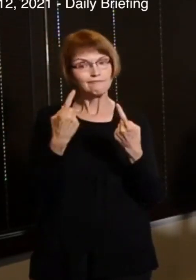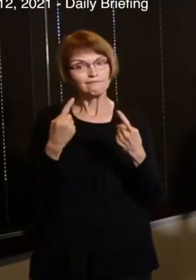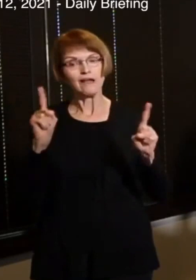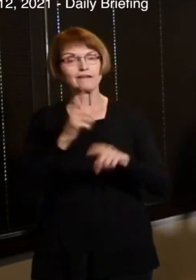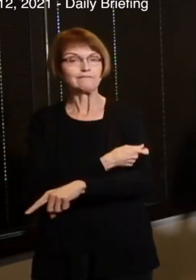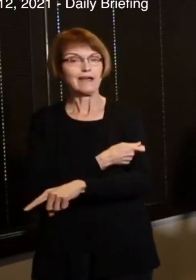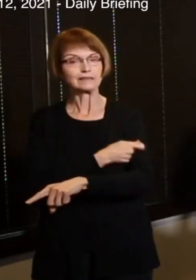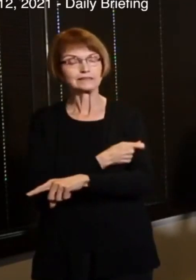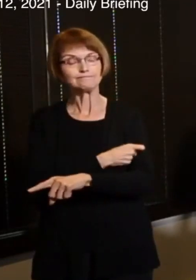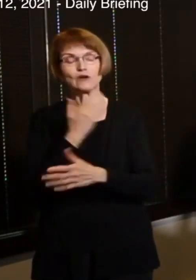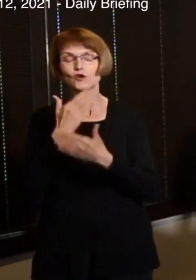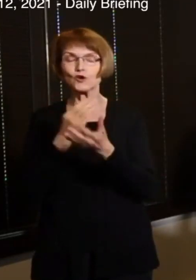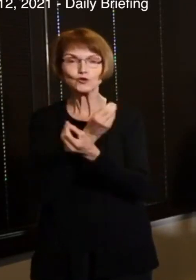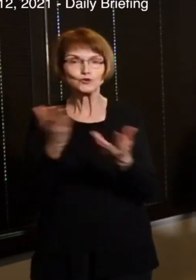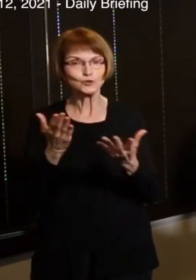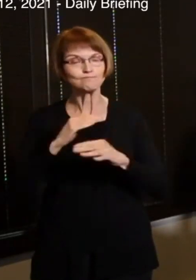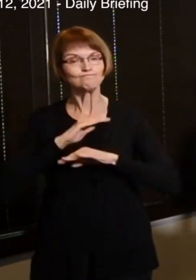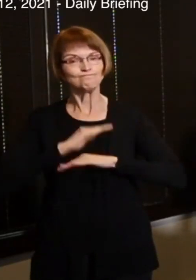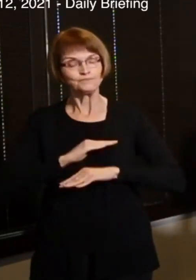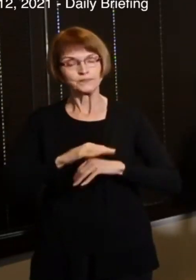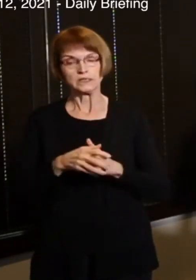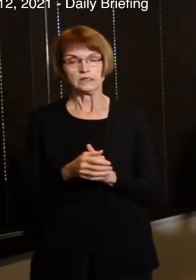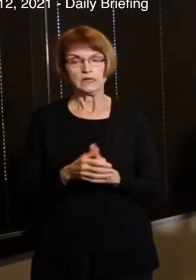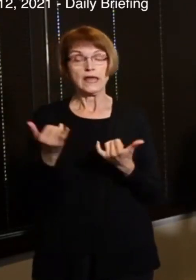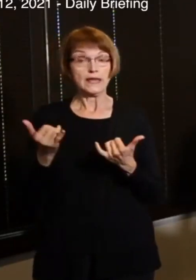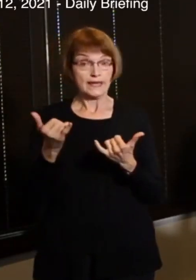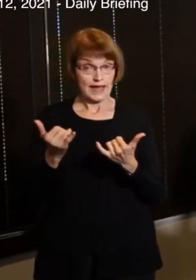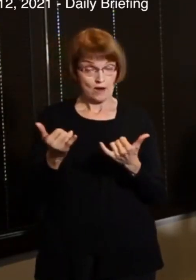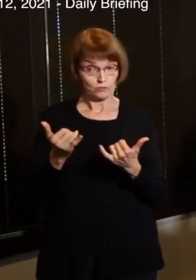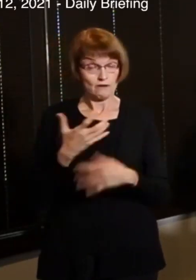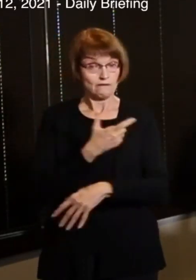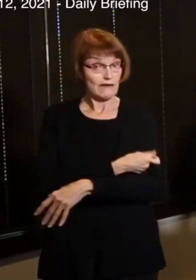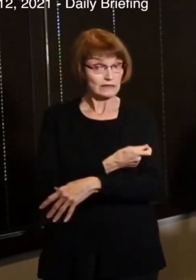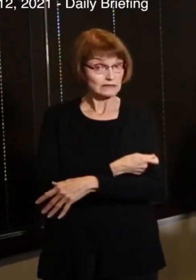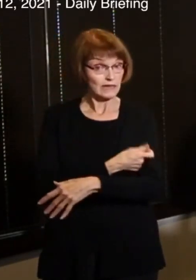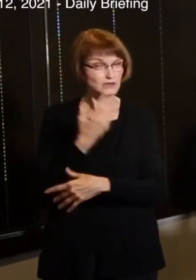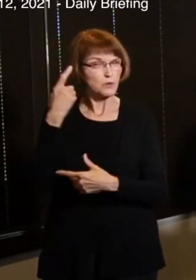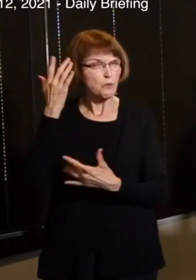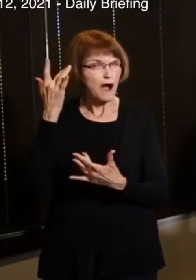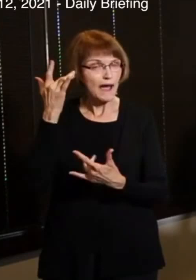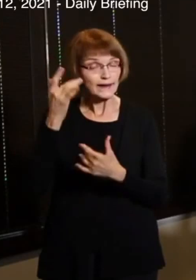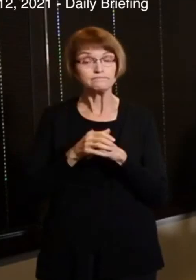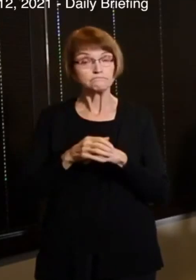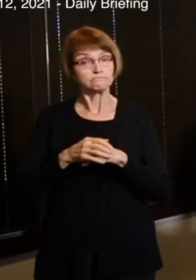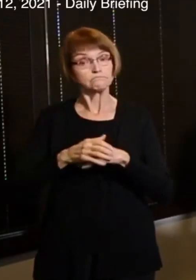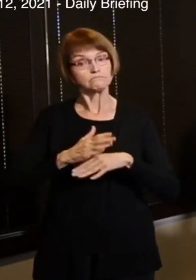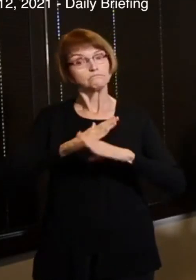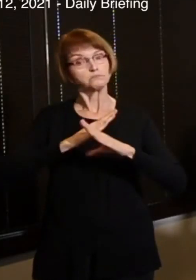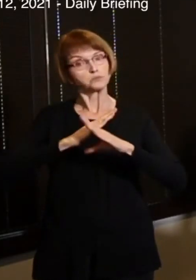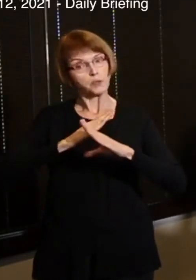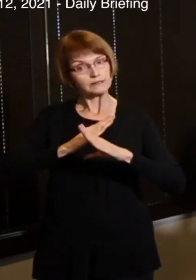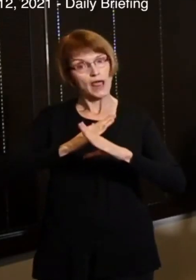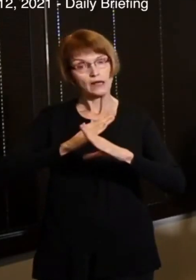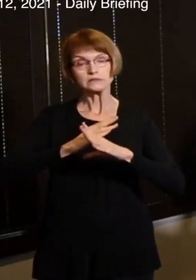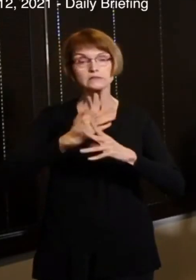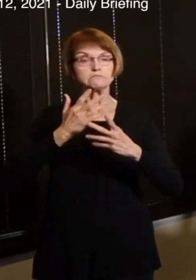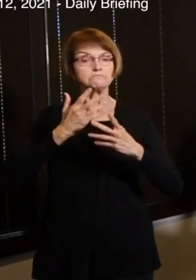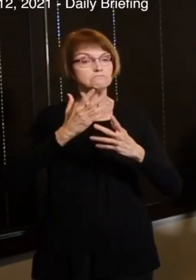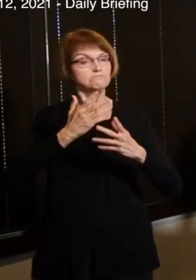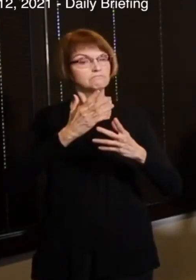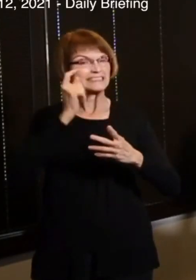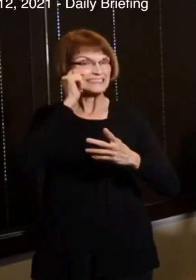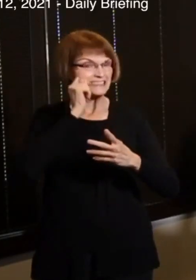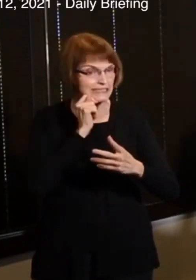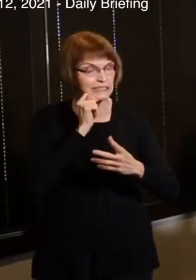news. Now, getting vaccinated does a couple of things. Not only does it protect the adolescents and their family members from the virus,